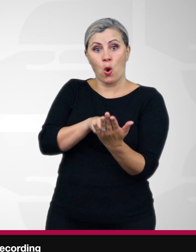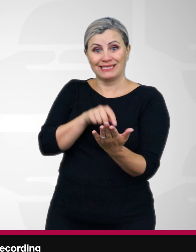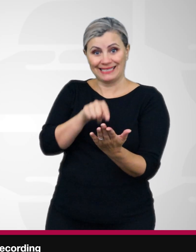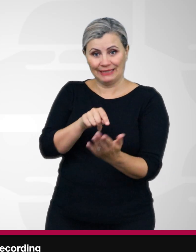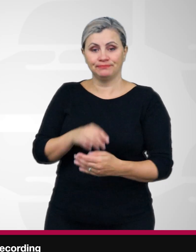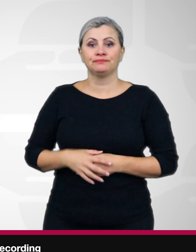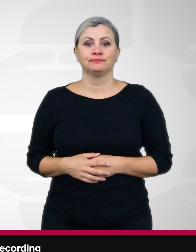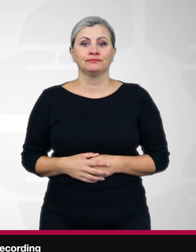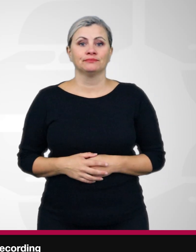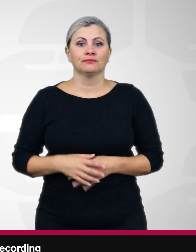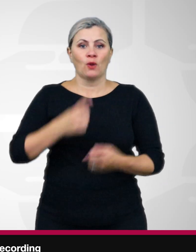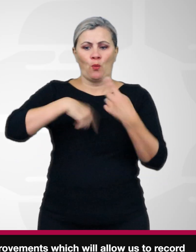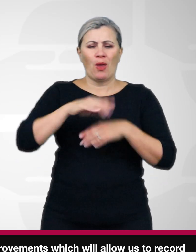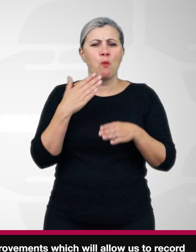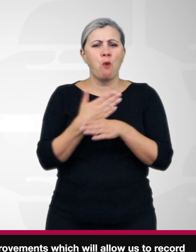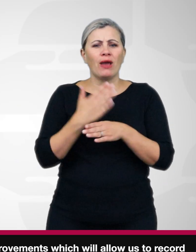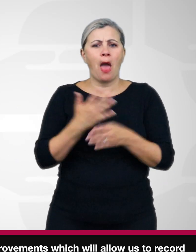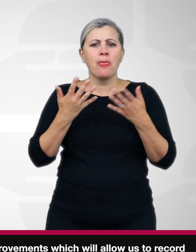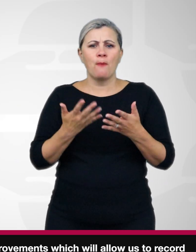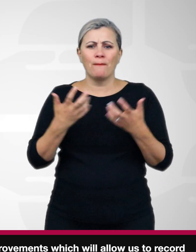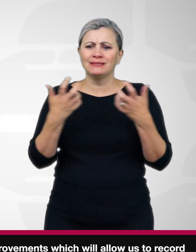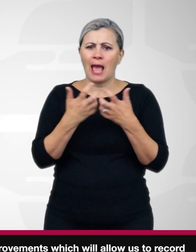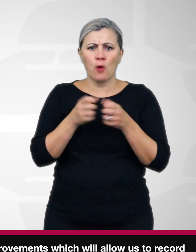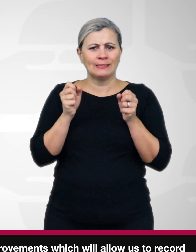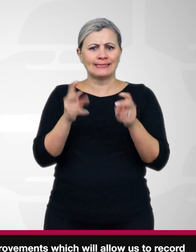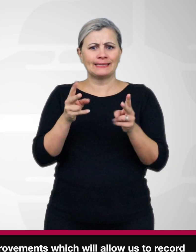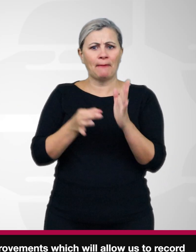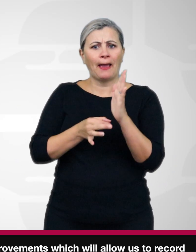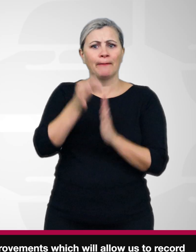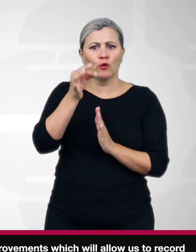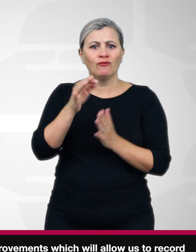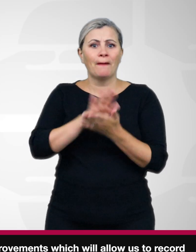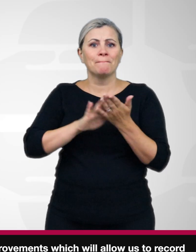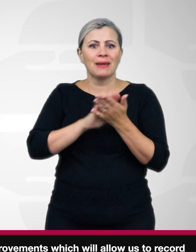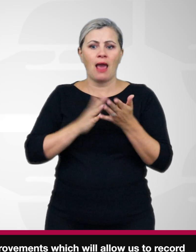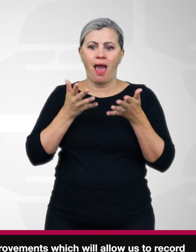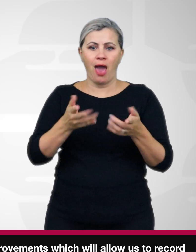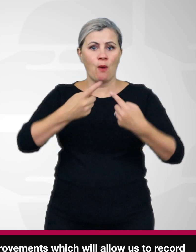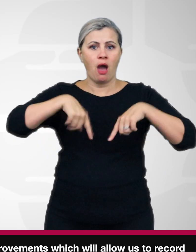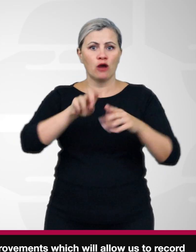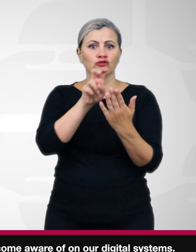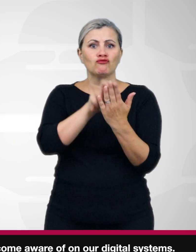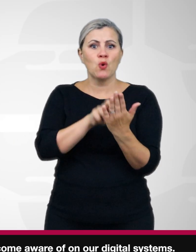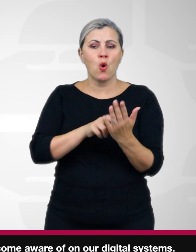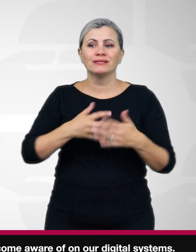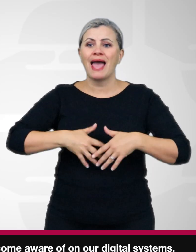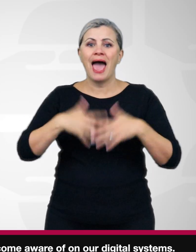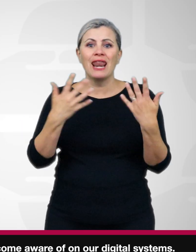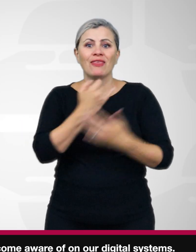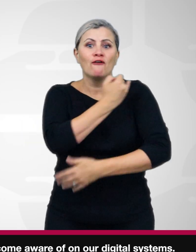recording. We are working on systems improvements, which will allow us to record any vulnerabilities that we become